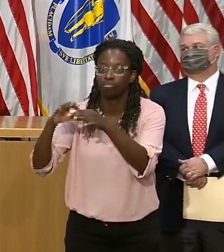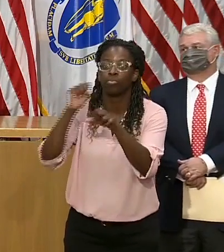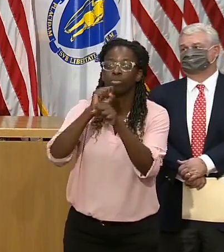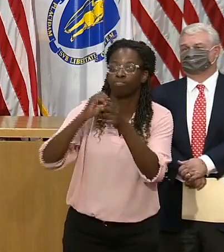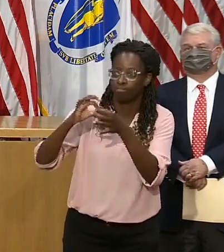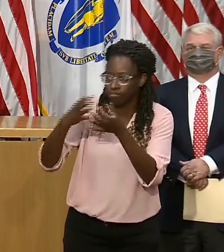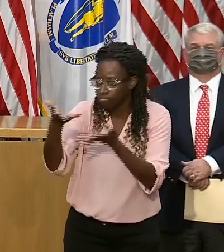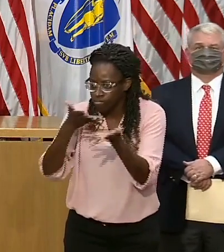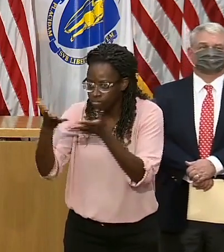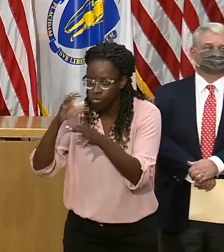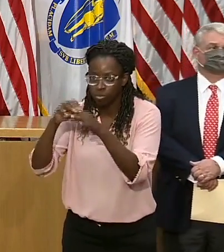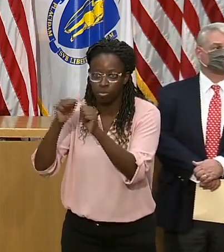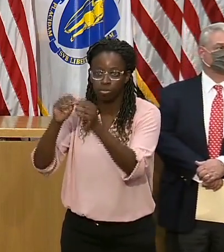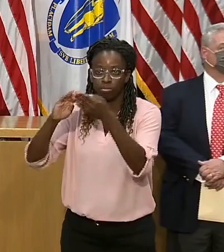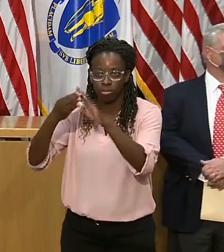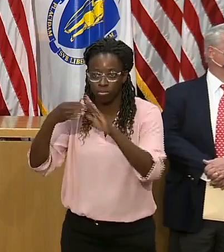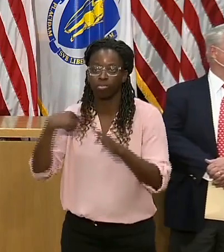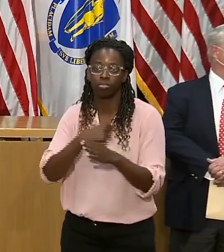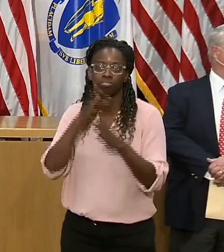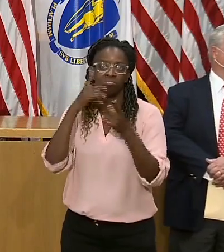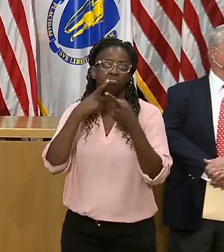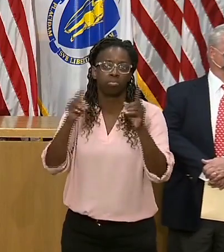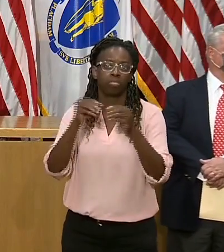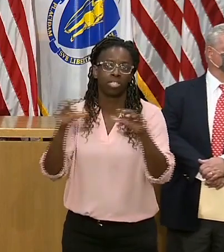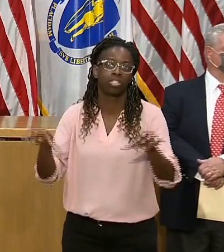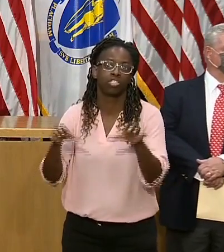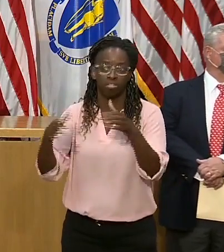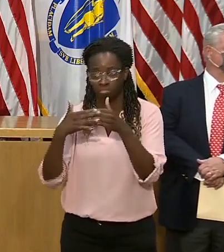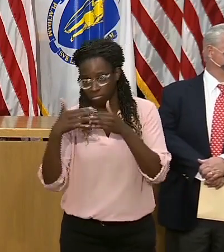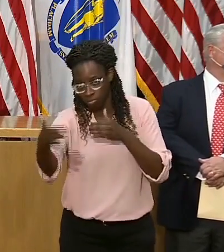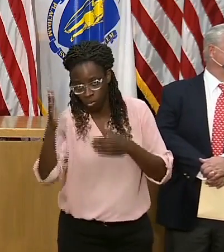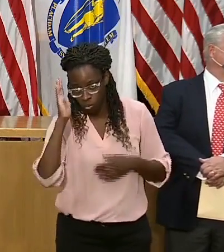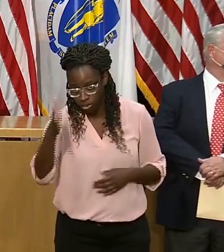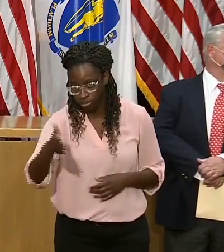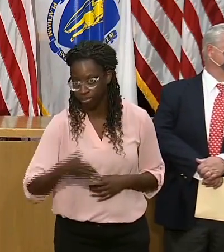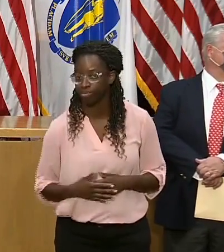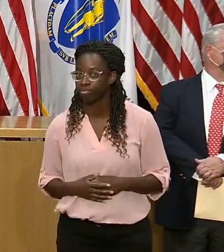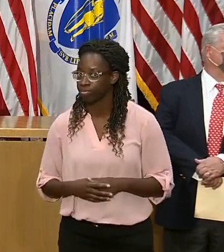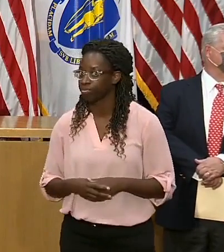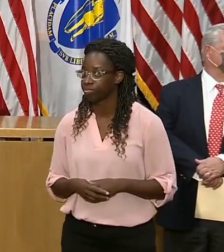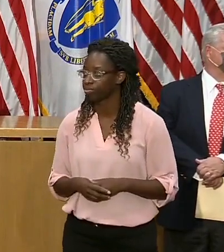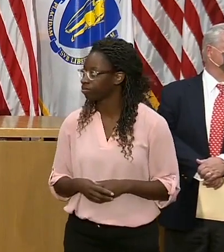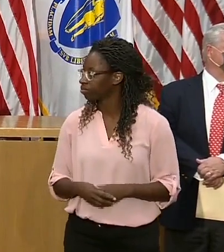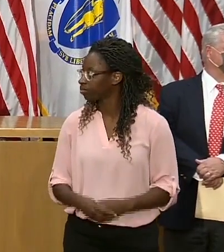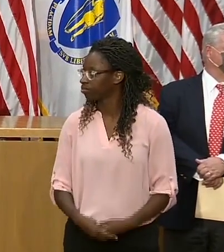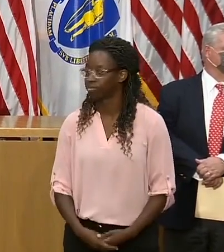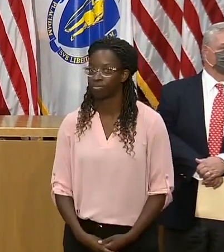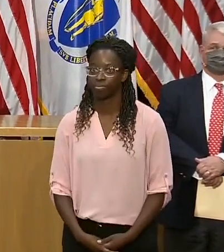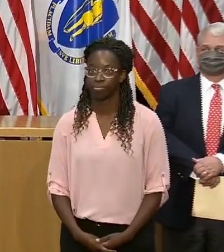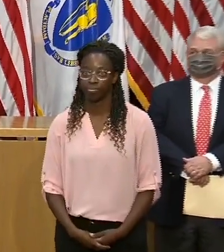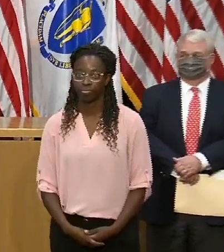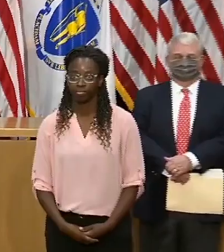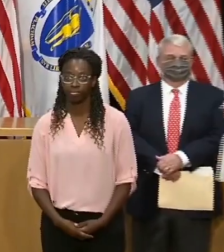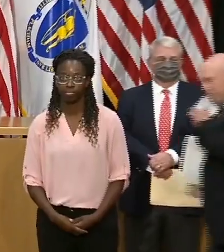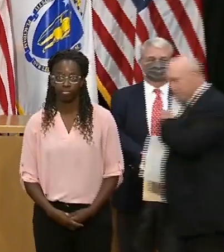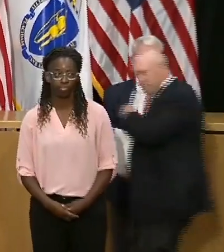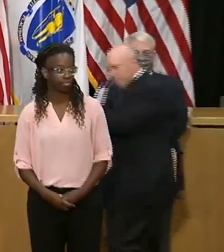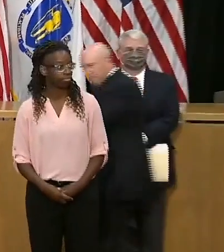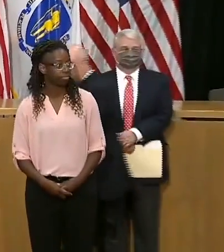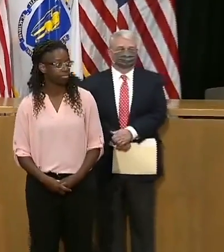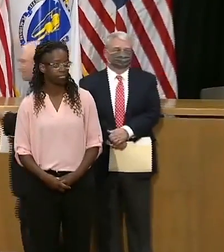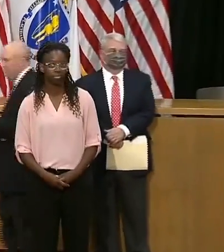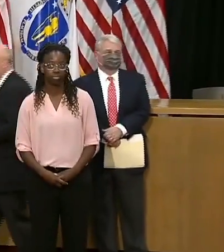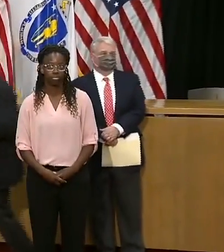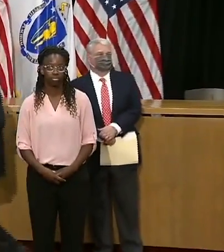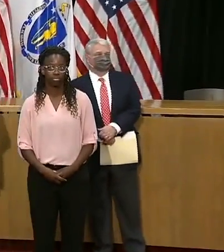month. Question for Secretary Keneally, I believe. I've seen some reports saying that nationwide, maybe